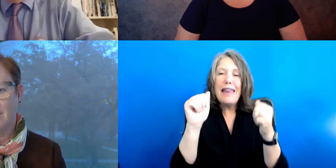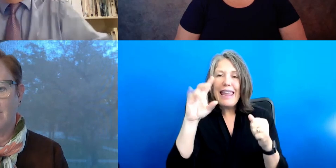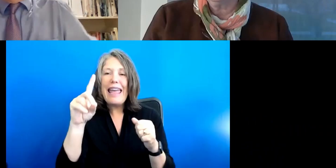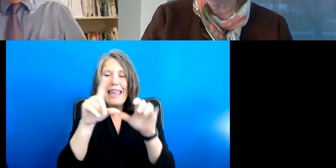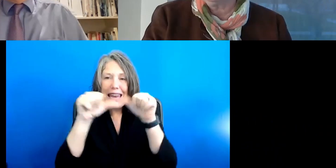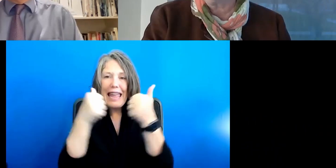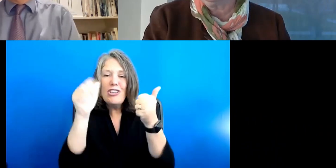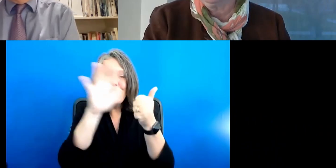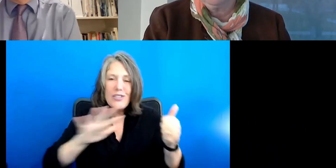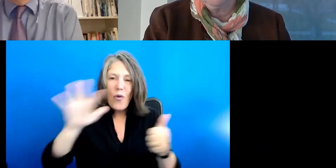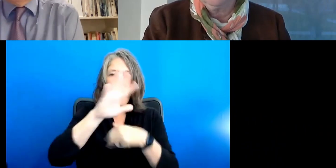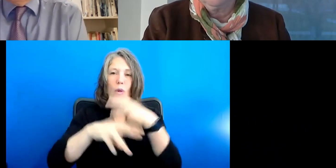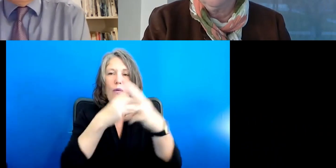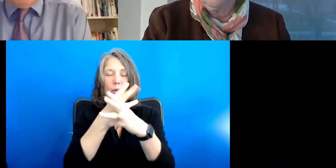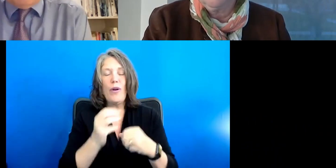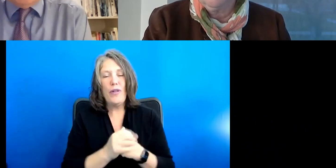world.